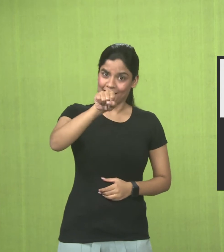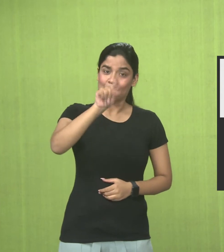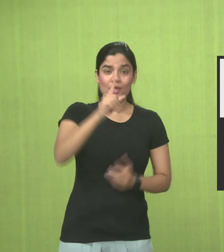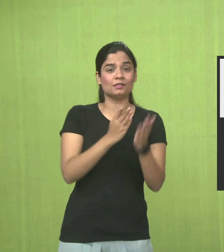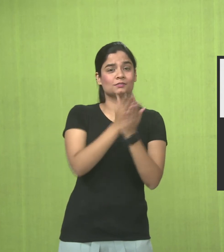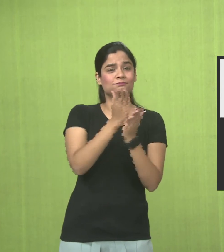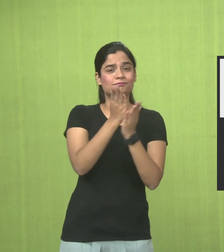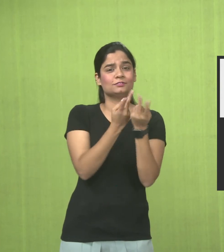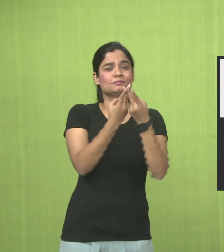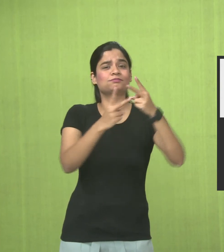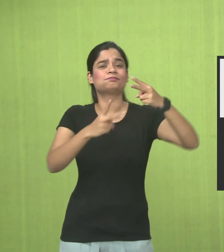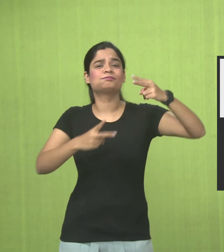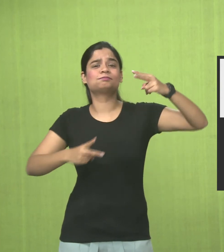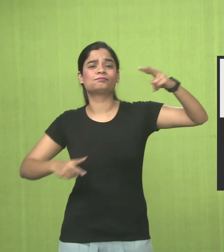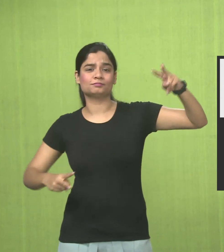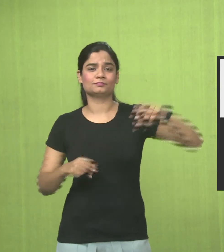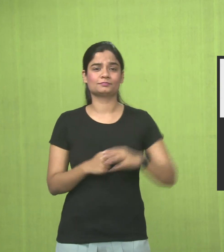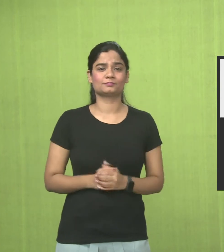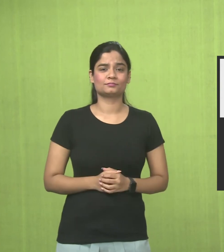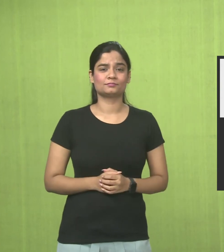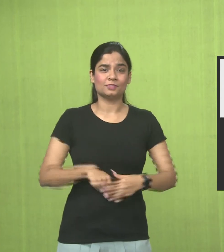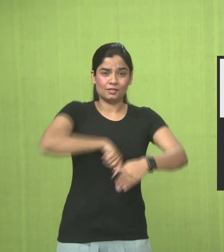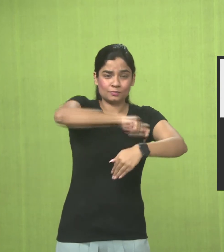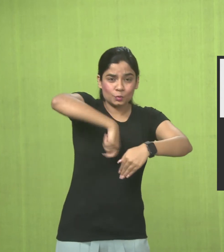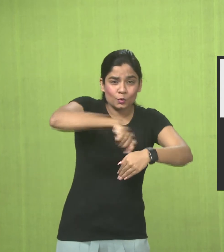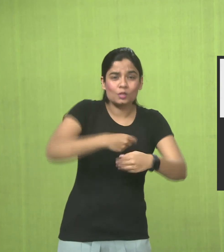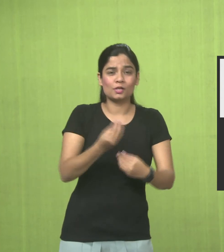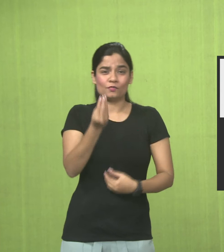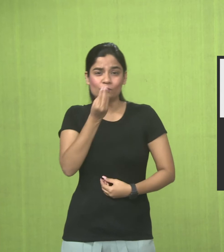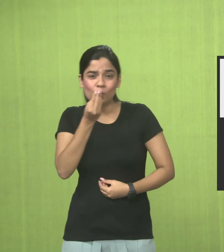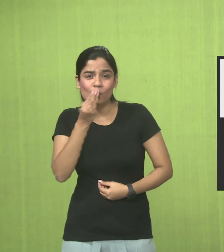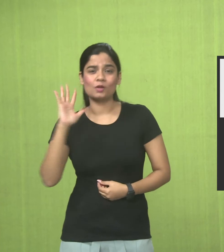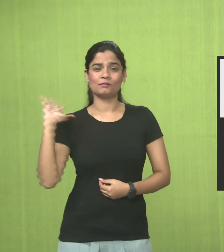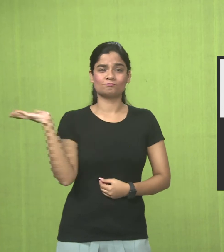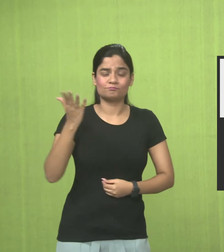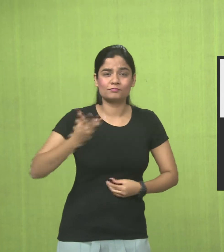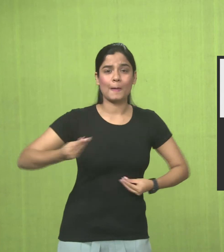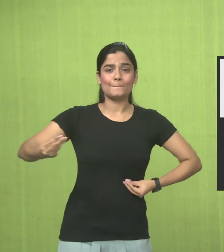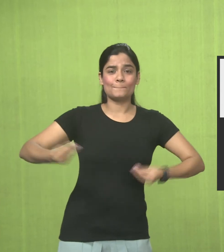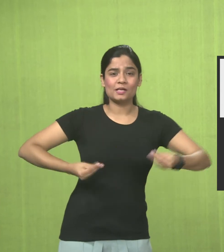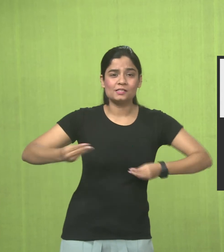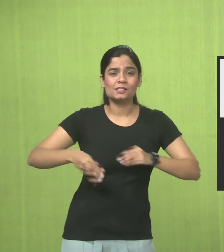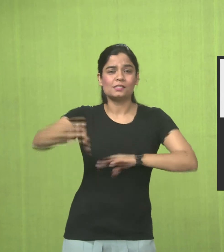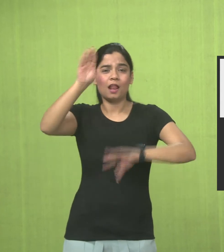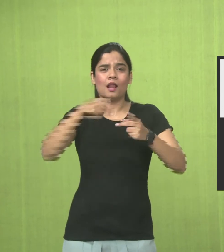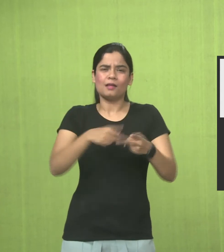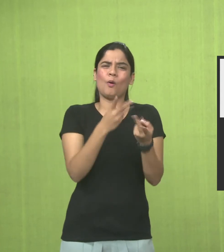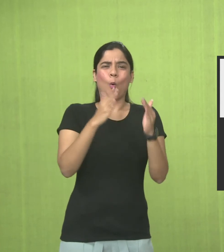Yes, it does. But it also teaches many other subjects along with